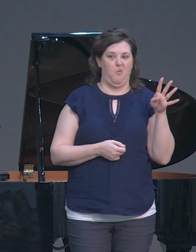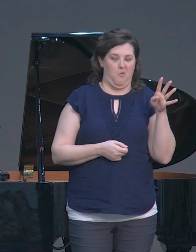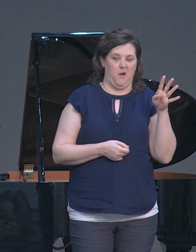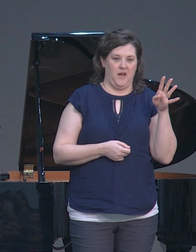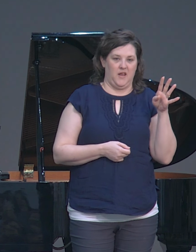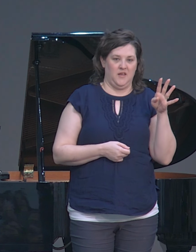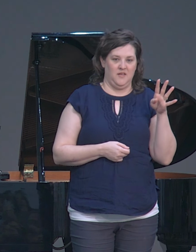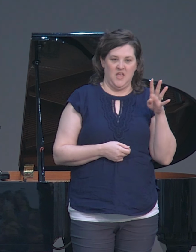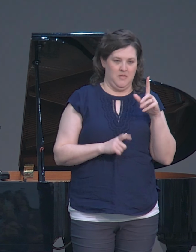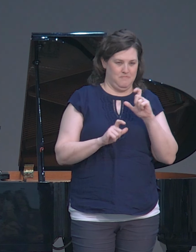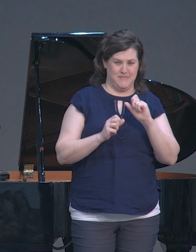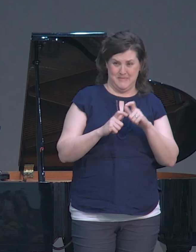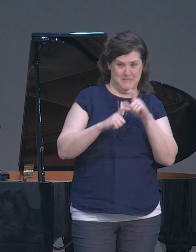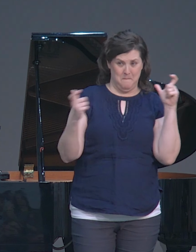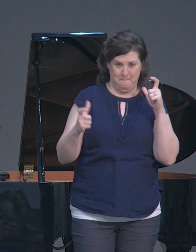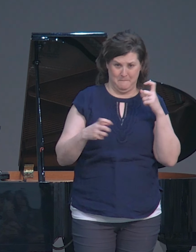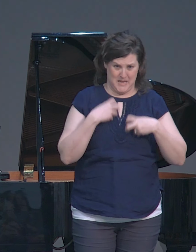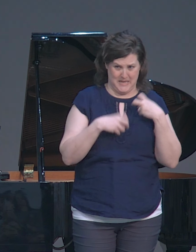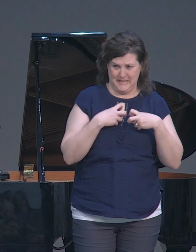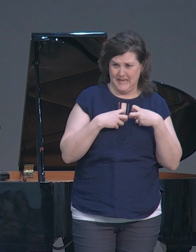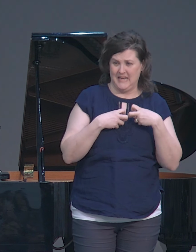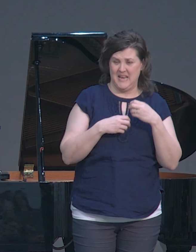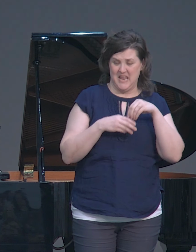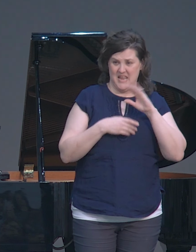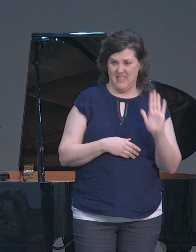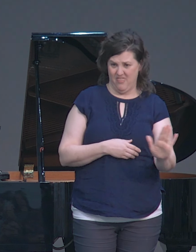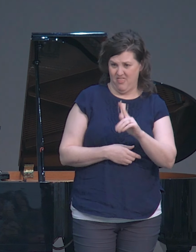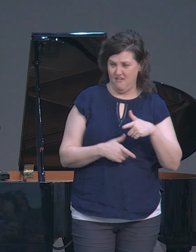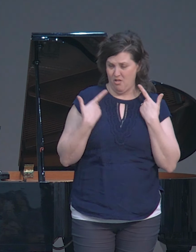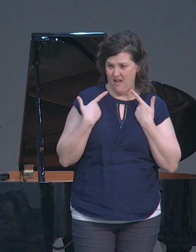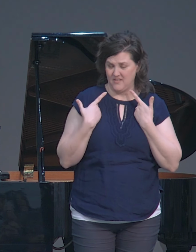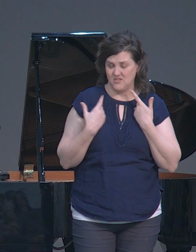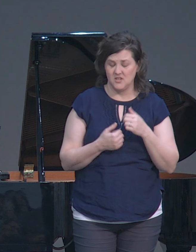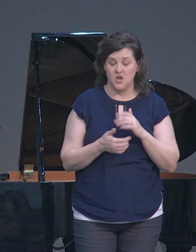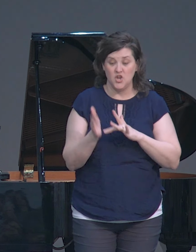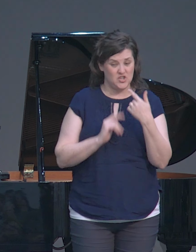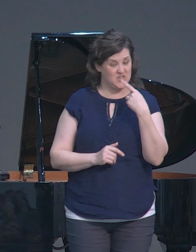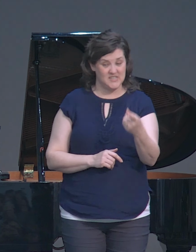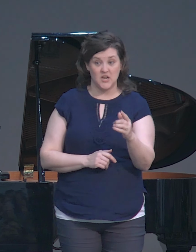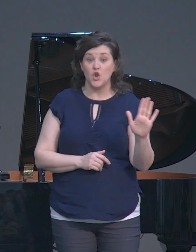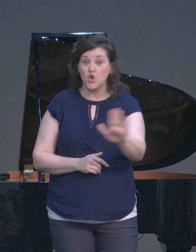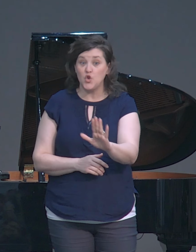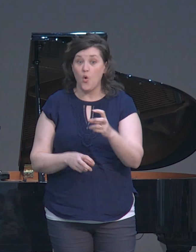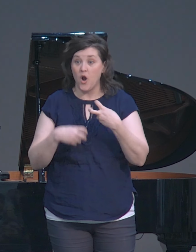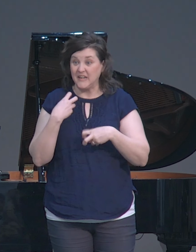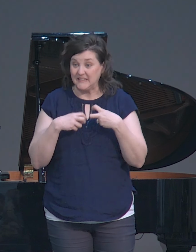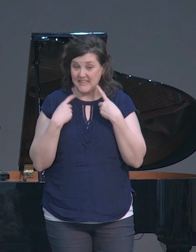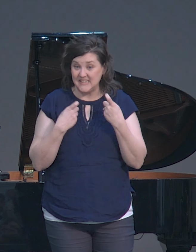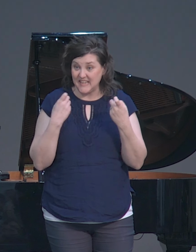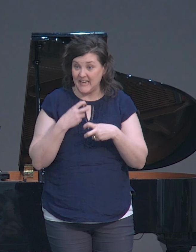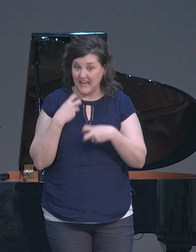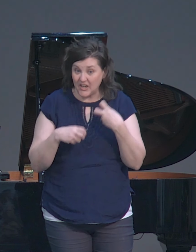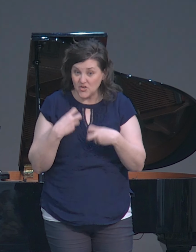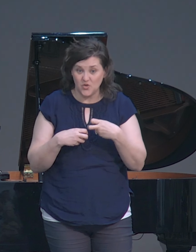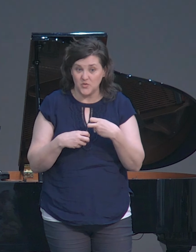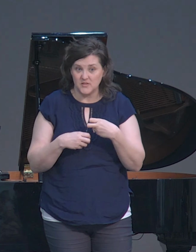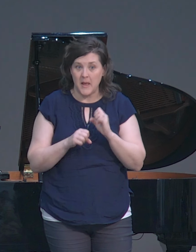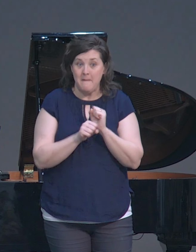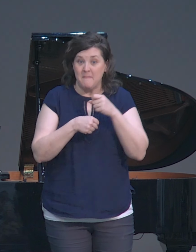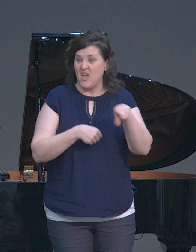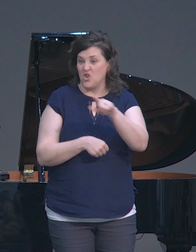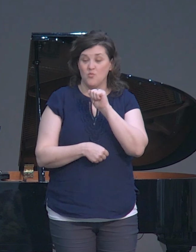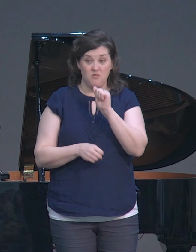issues in our own lives. Jesus clearly illustrates that our own issues make us unprepared for the task.